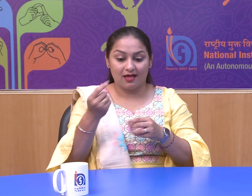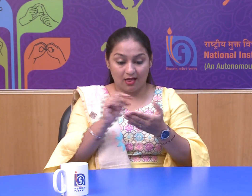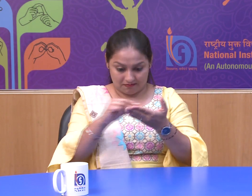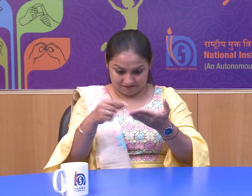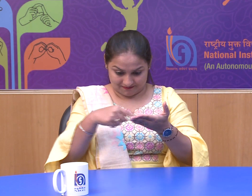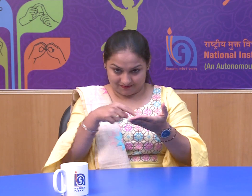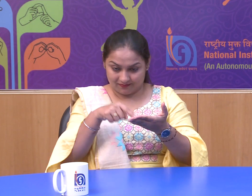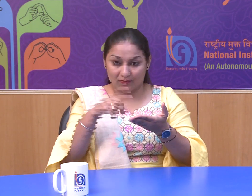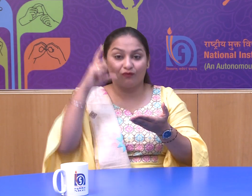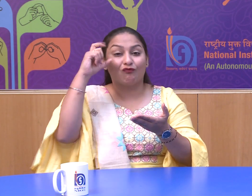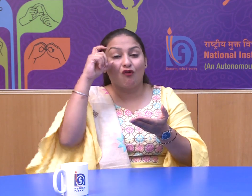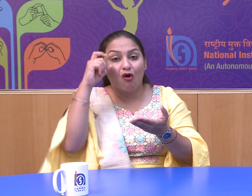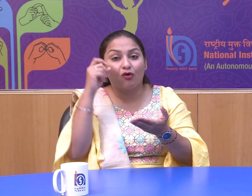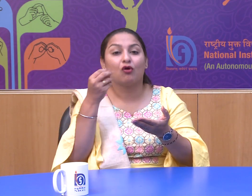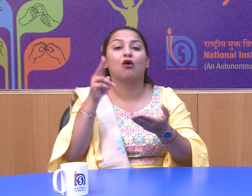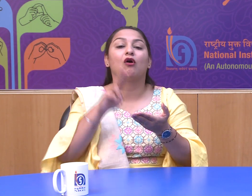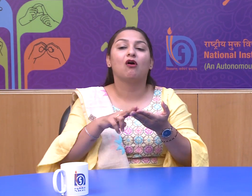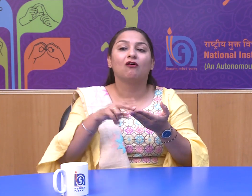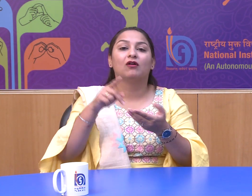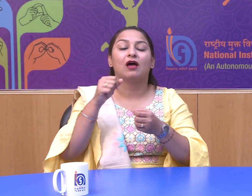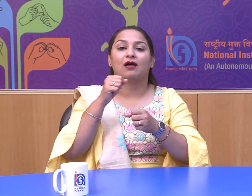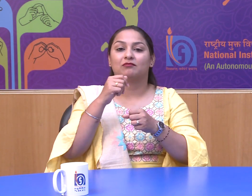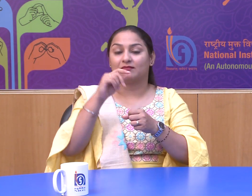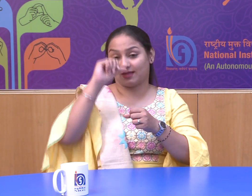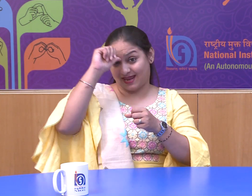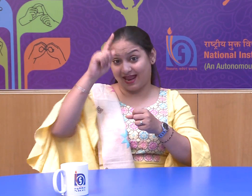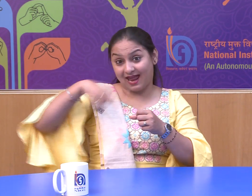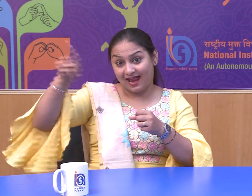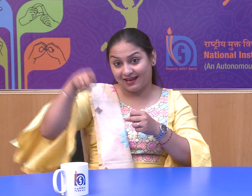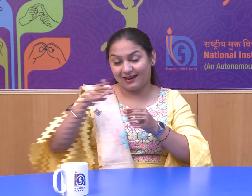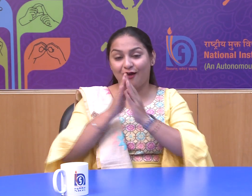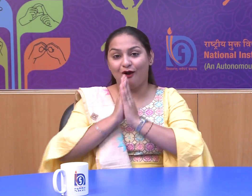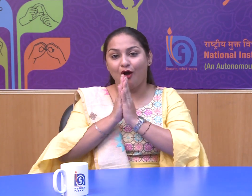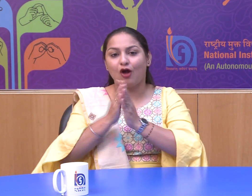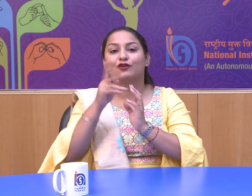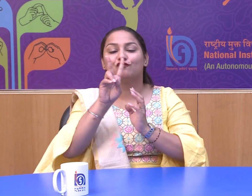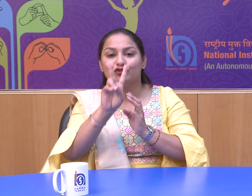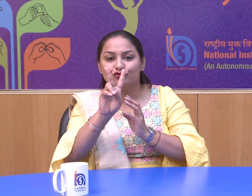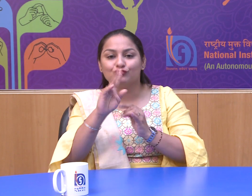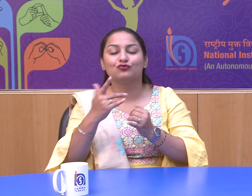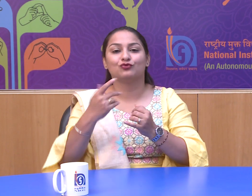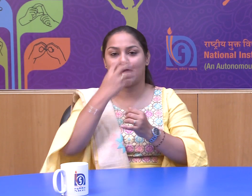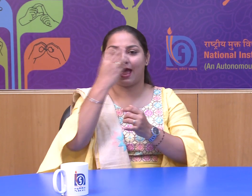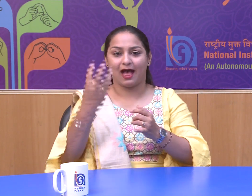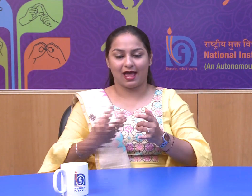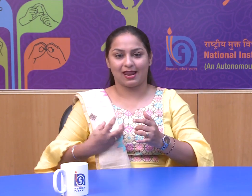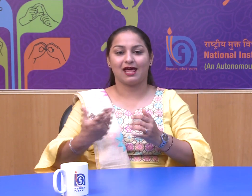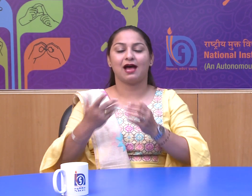the images of Indian gods like Vishnu, Ganesha, and Mahesha.